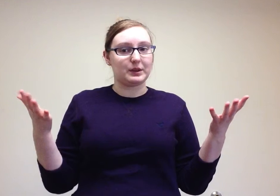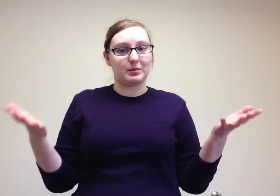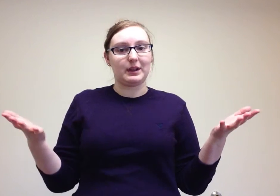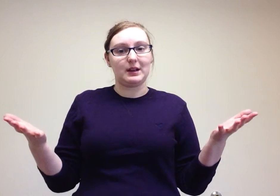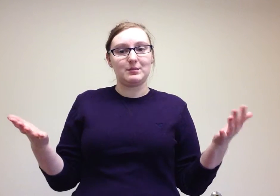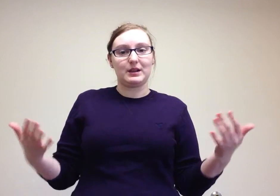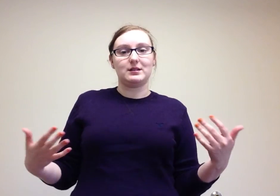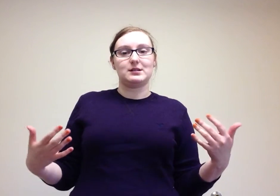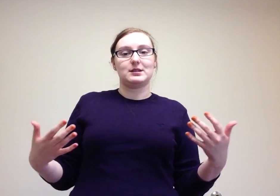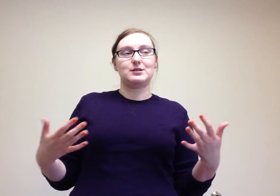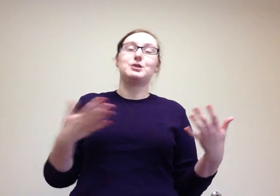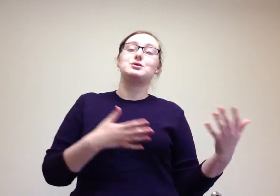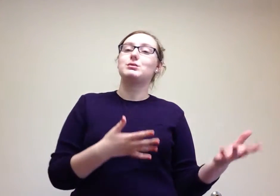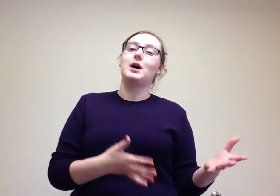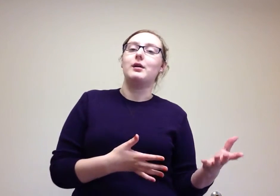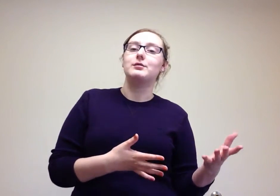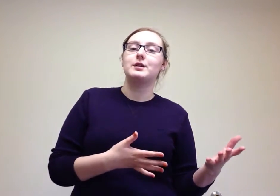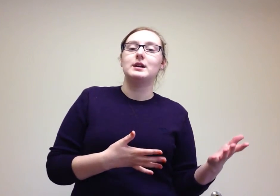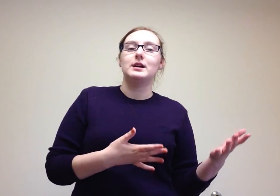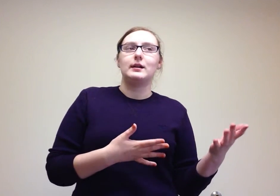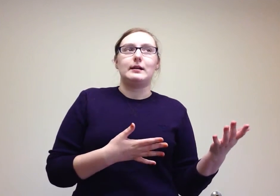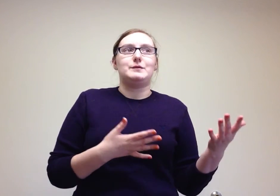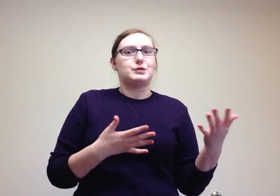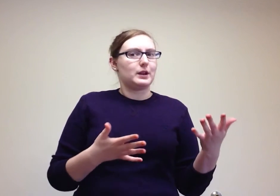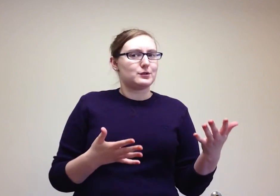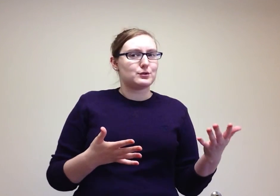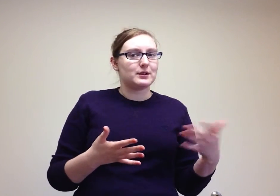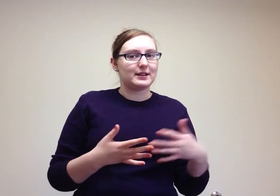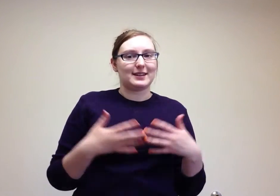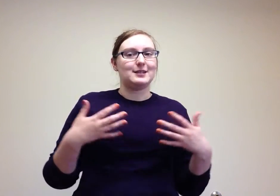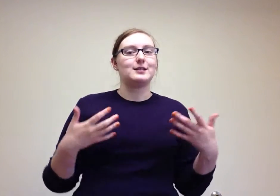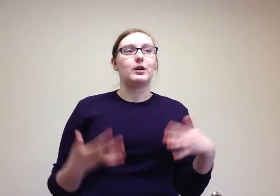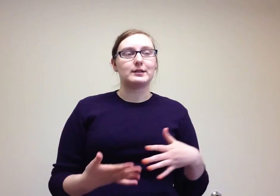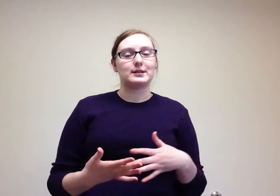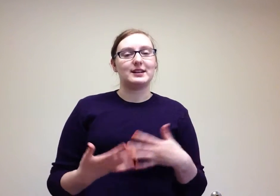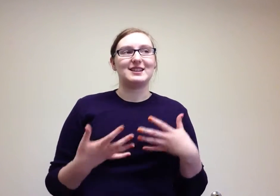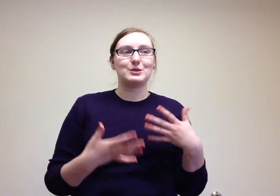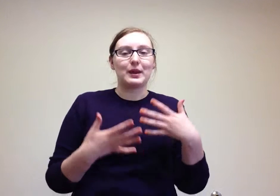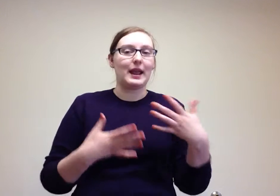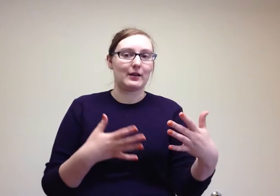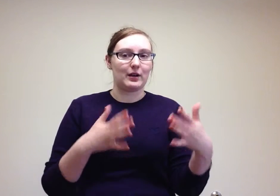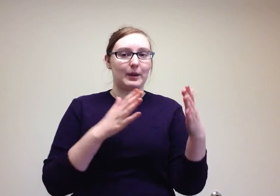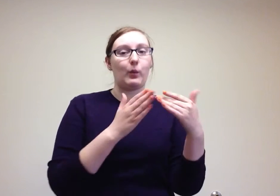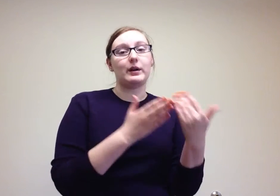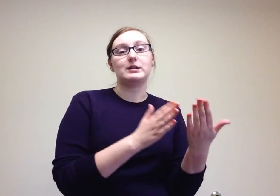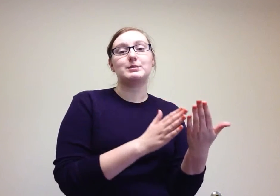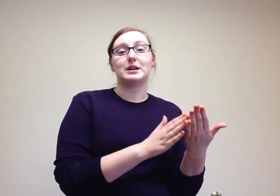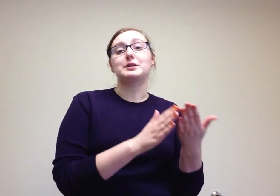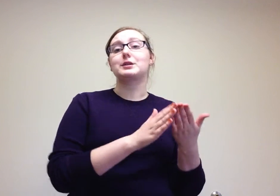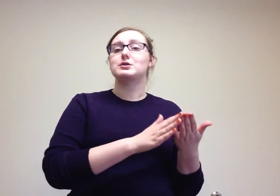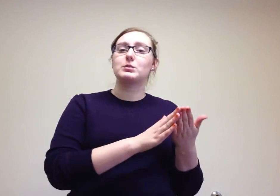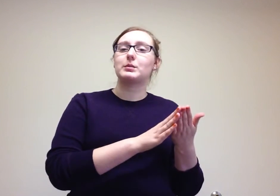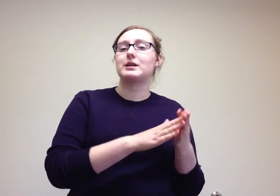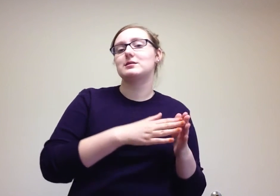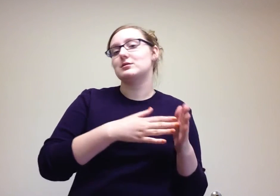they're putting in it, because there's no love in the drug industry. Like, they honestly, they don't care about one particular consumer, because there's